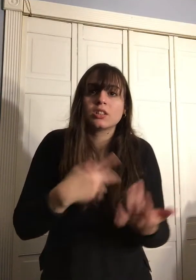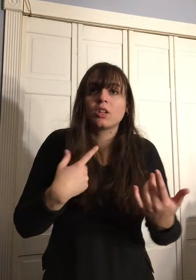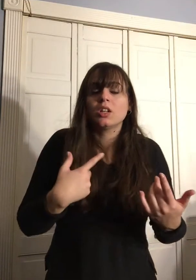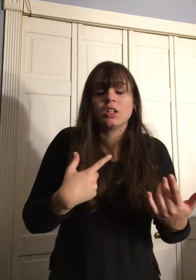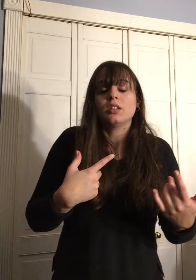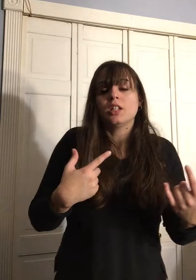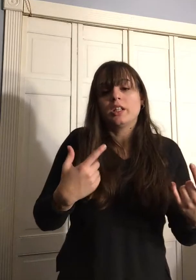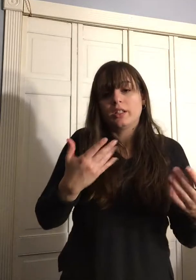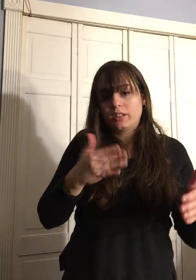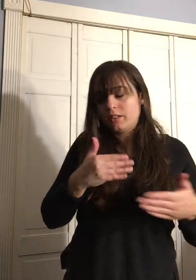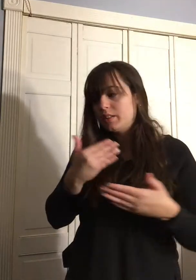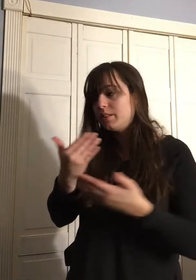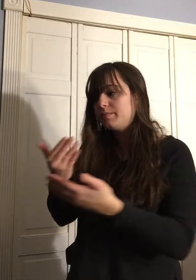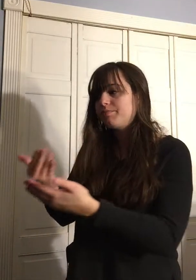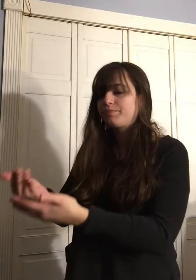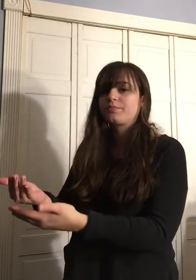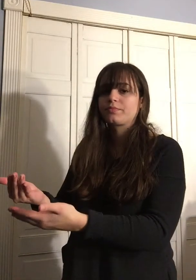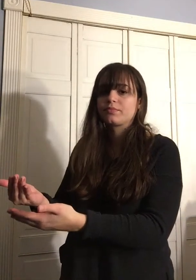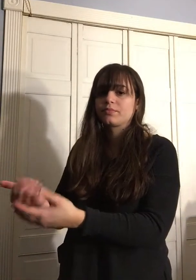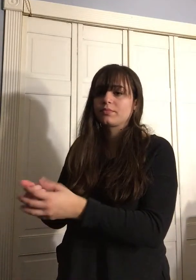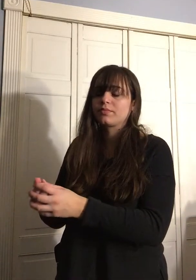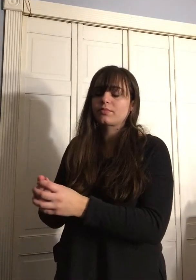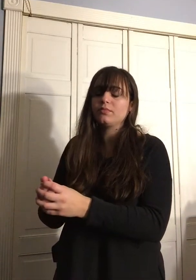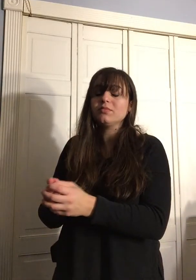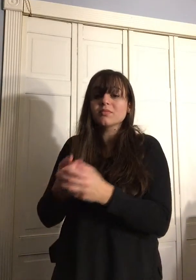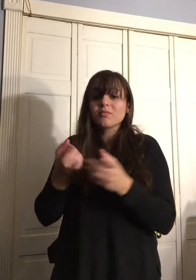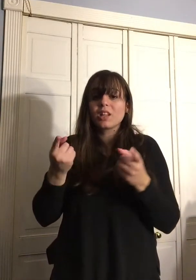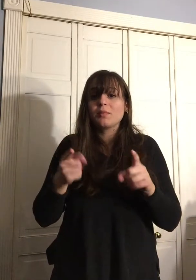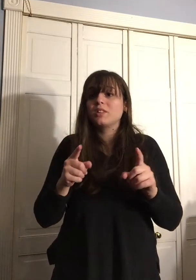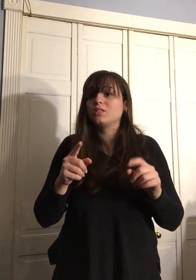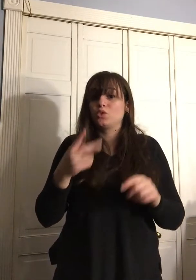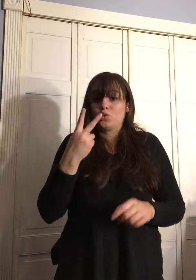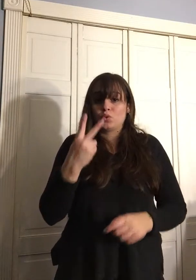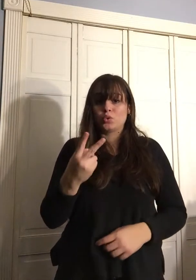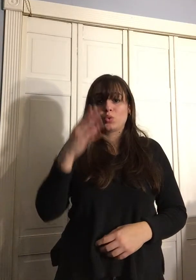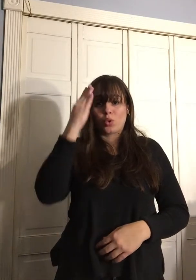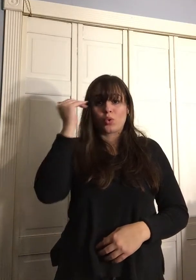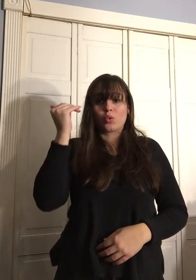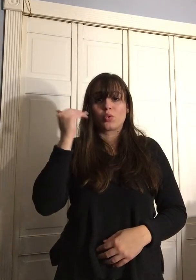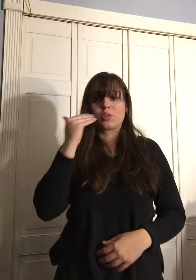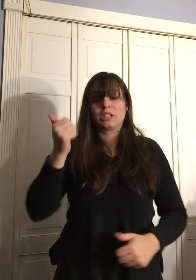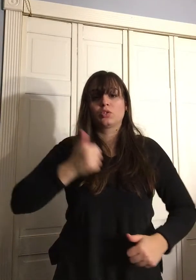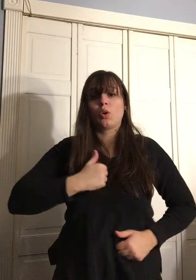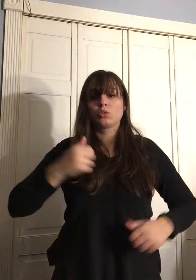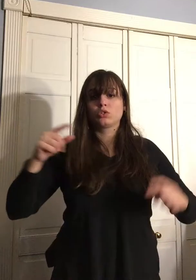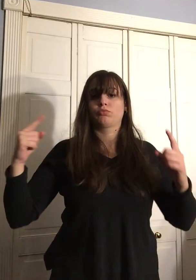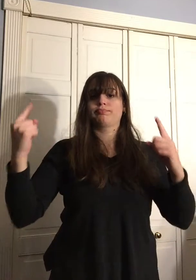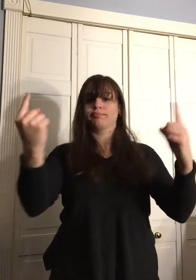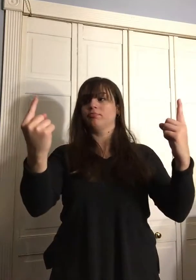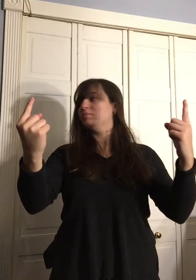know what to do at that short moment, but I knew that I could not leave her alone there when she said, "Yuna, I can feel my